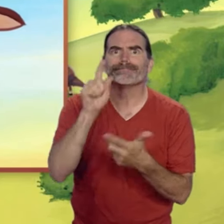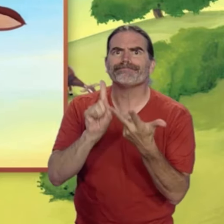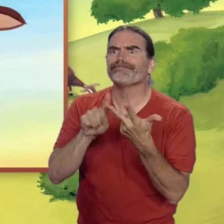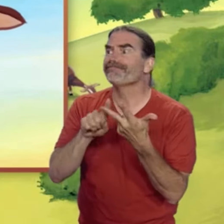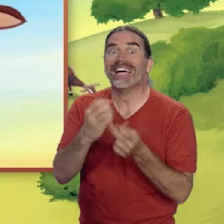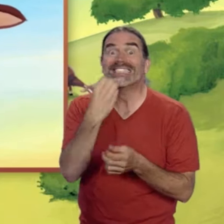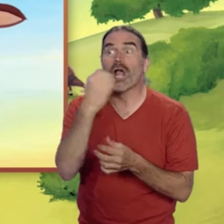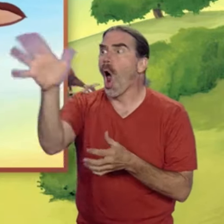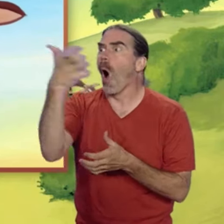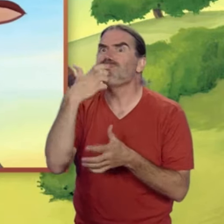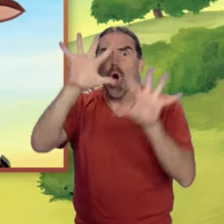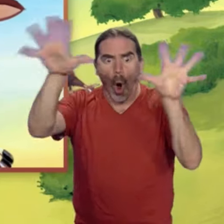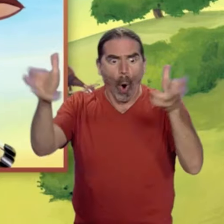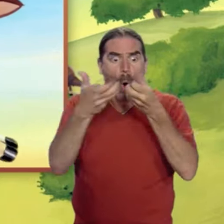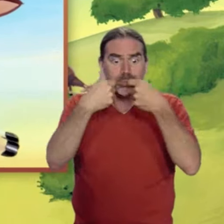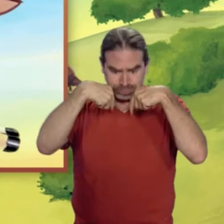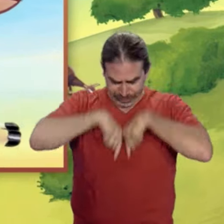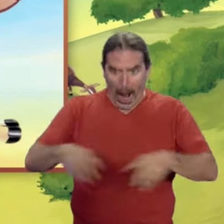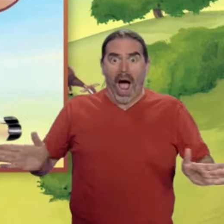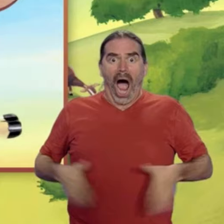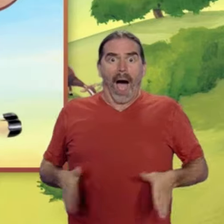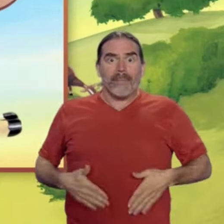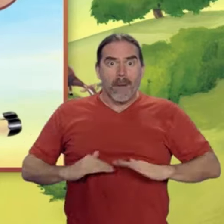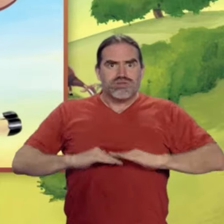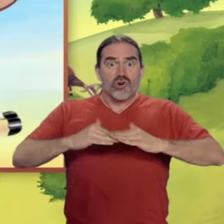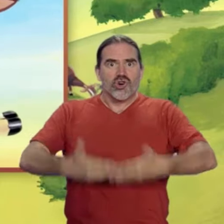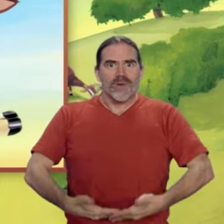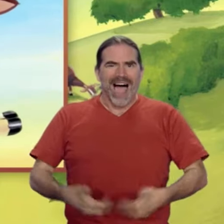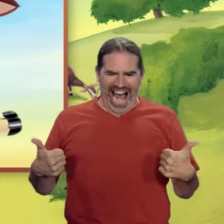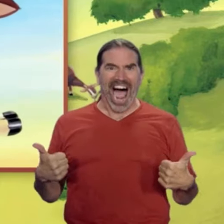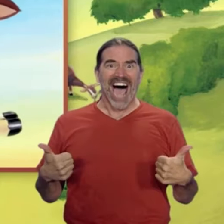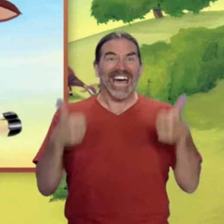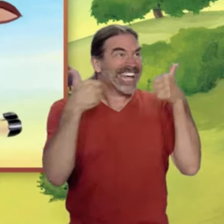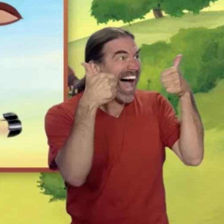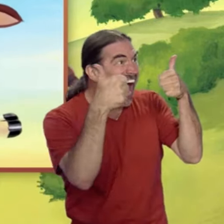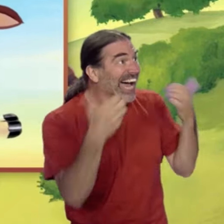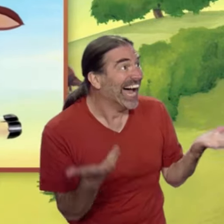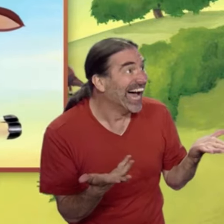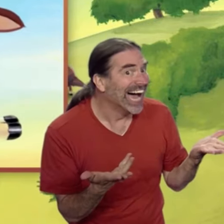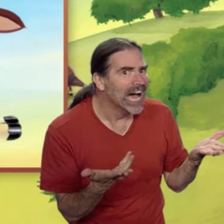He is big enough for breakfast, lunch and dinner rolled into one.